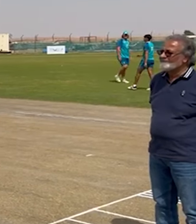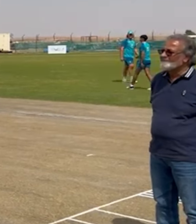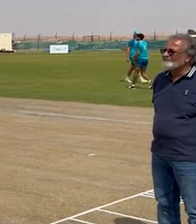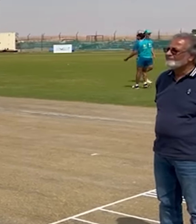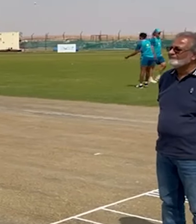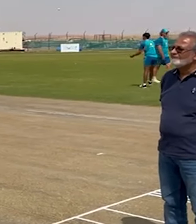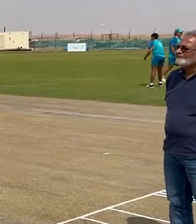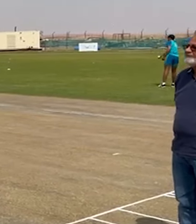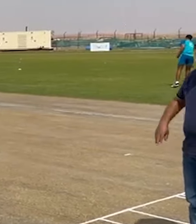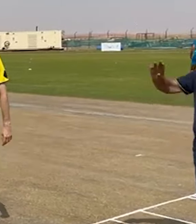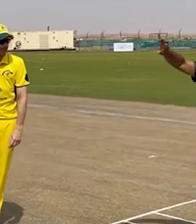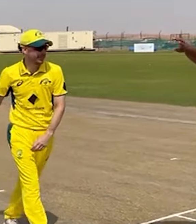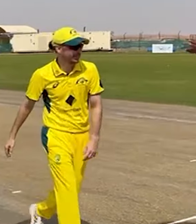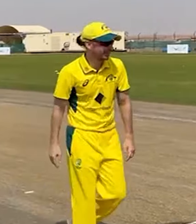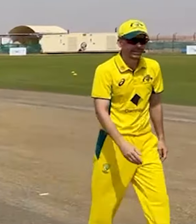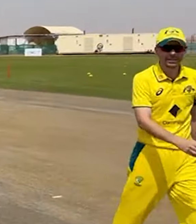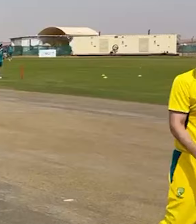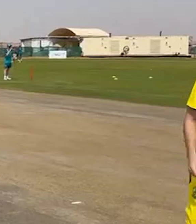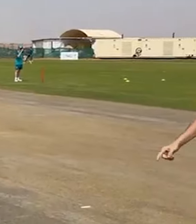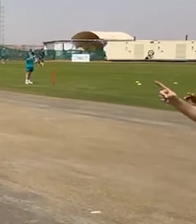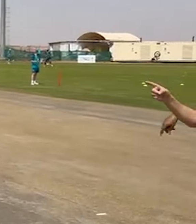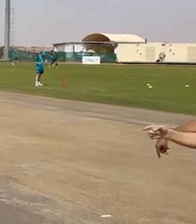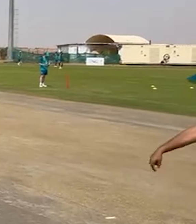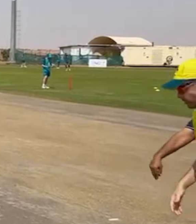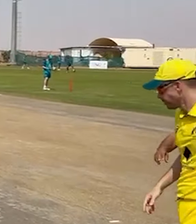today. Thank you.